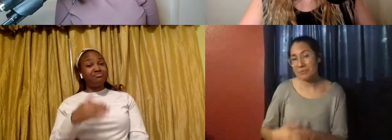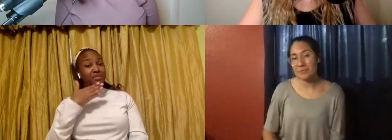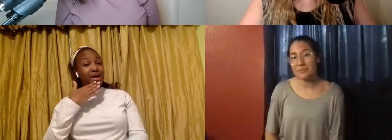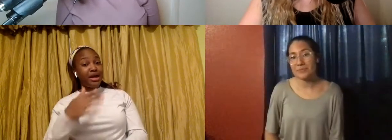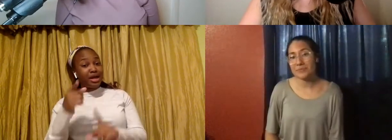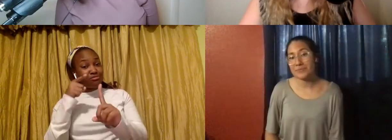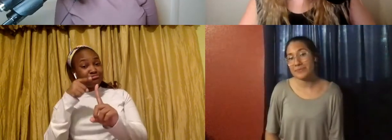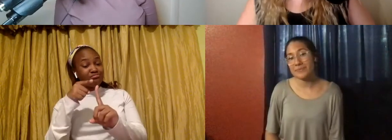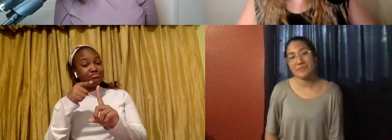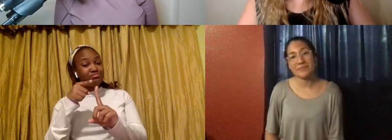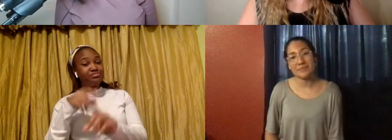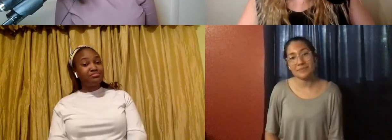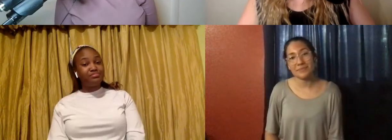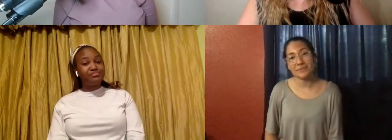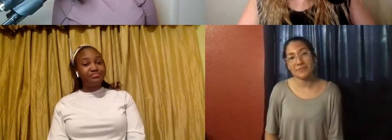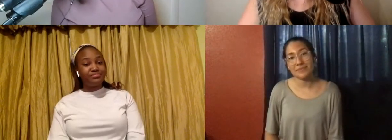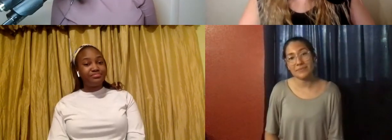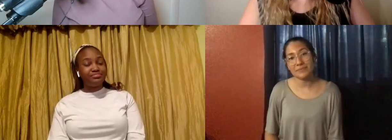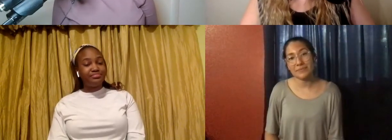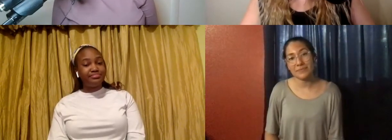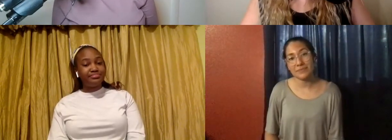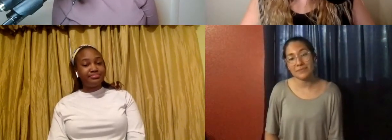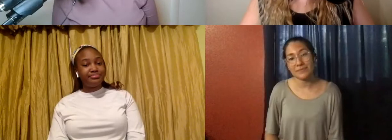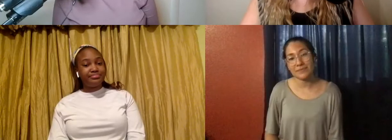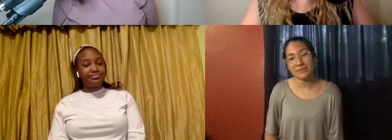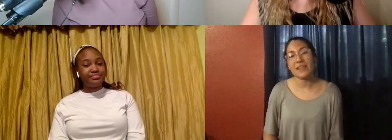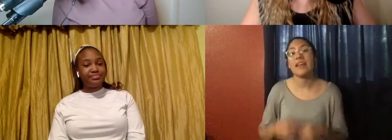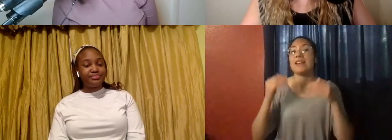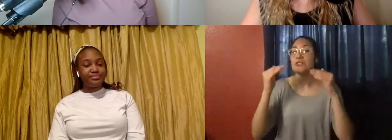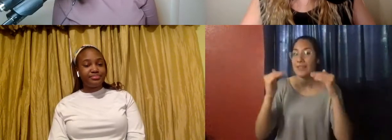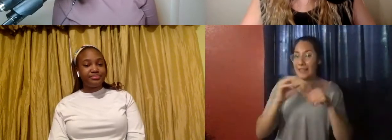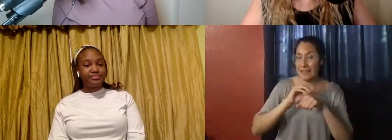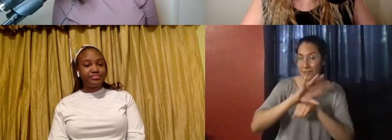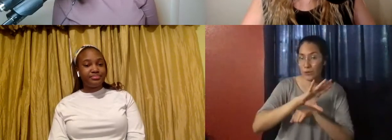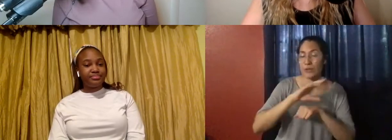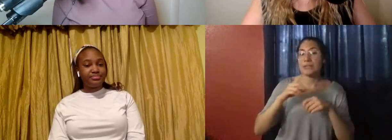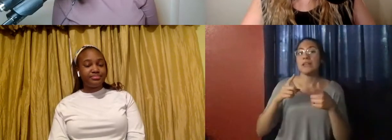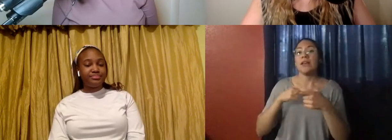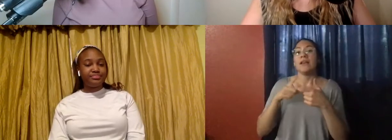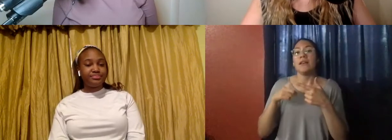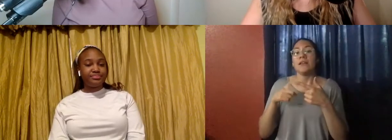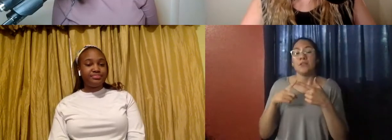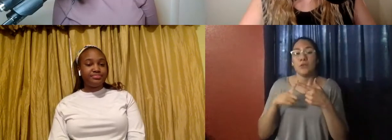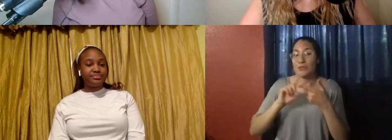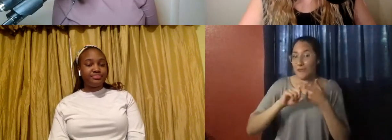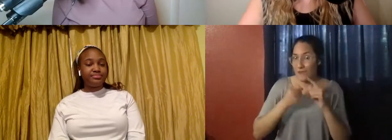that's the first influence. Okay. Yeah. So what was the second? So the next one is friends, as you pointed out and pointed at me and